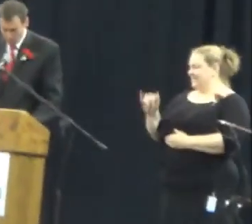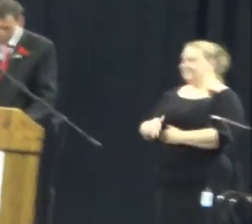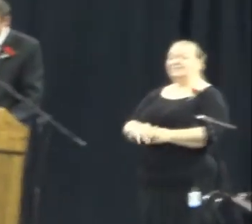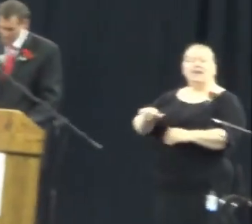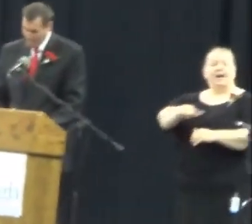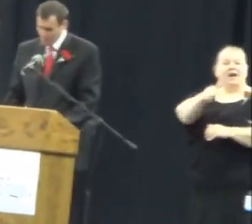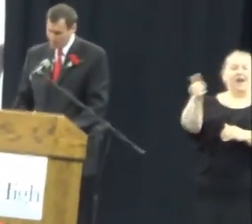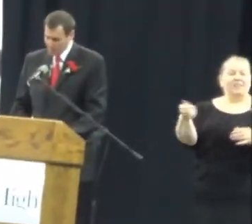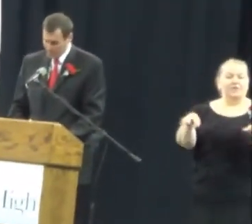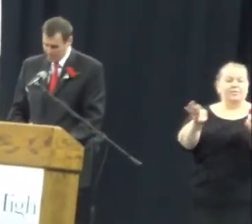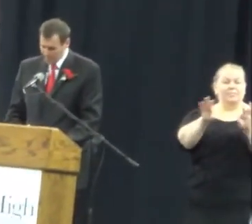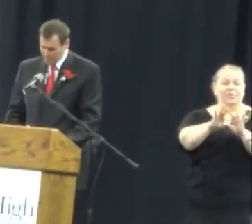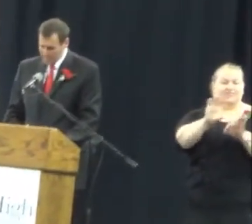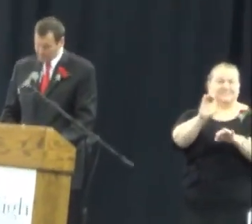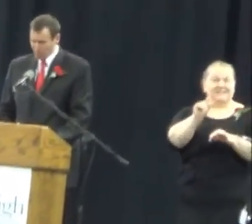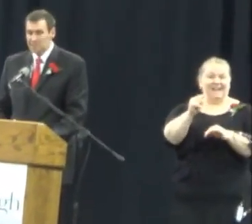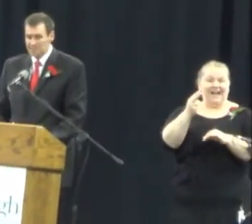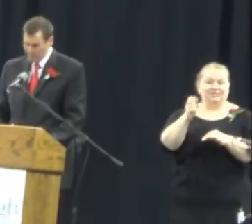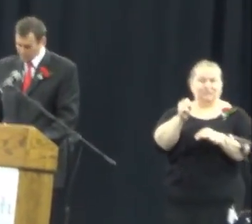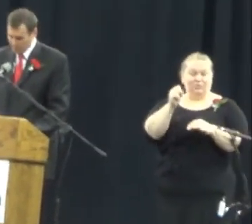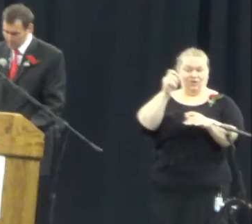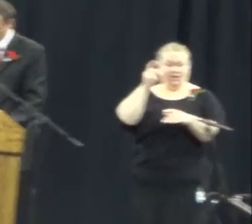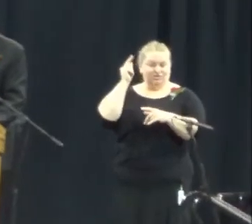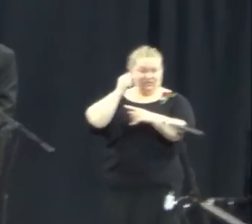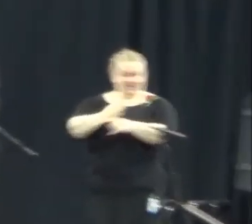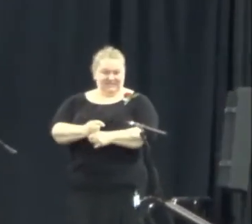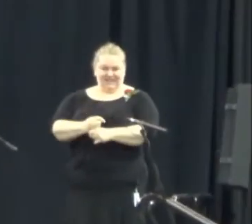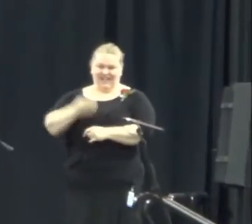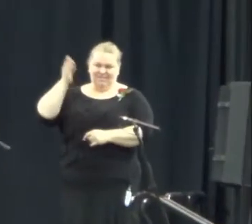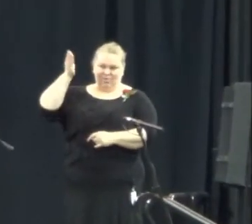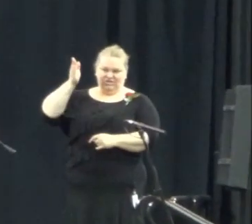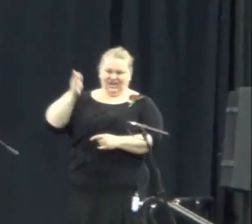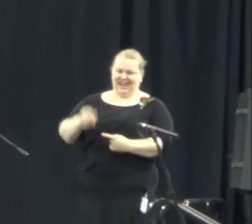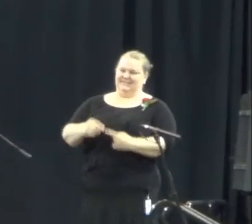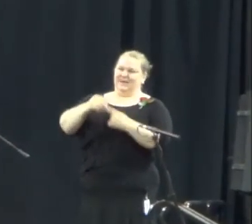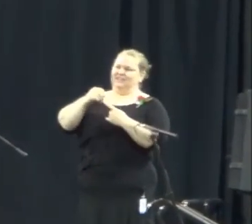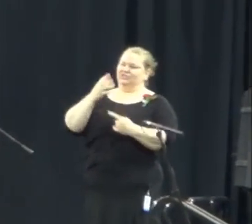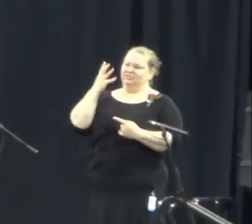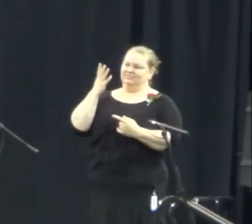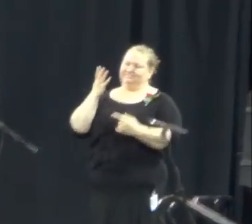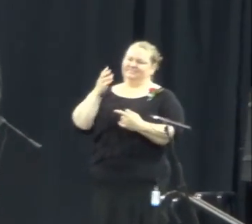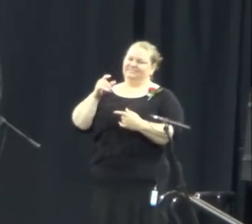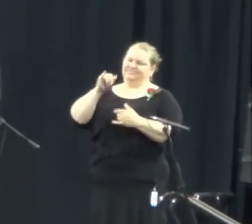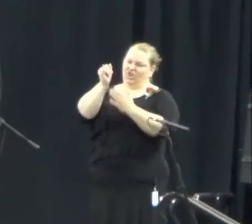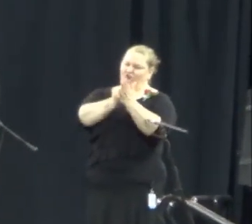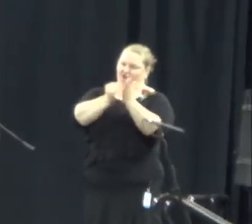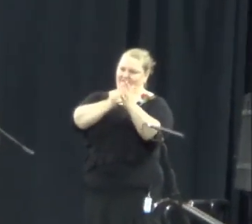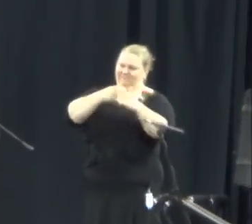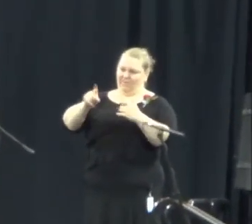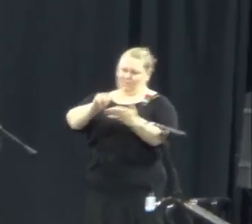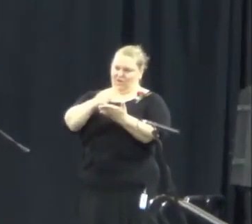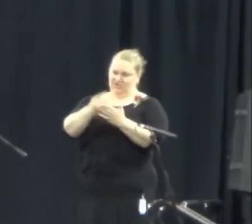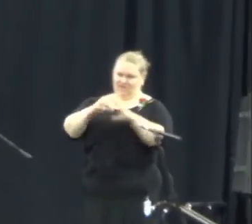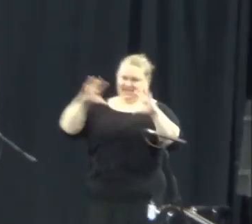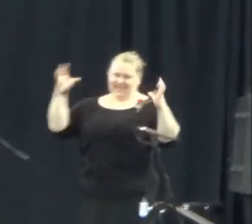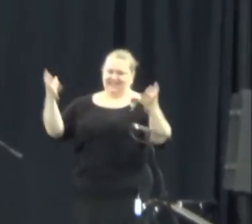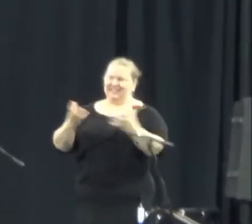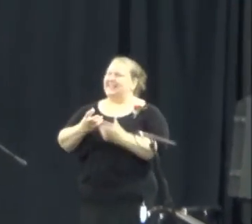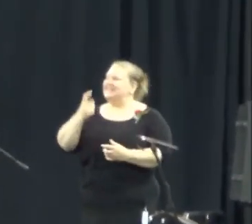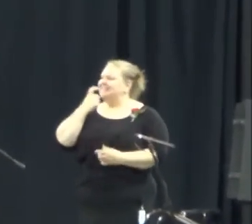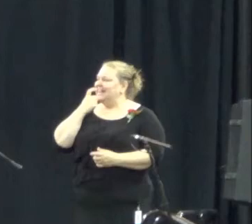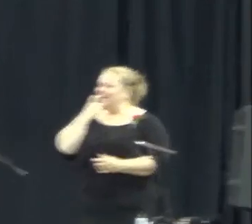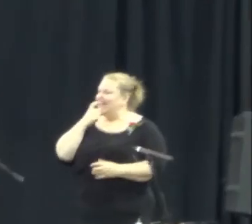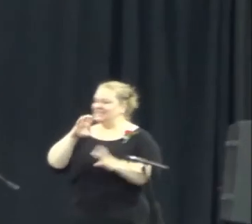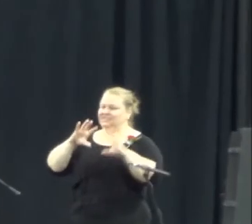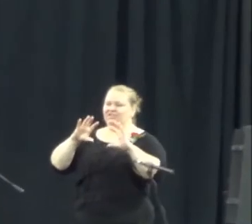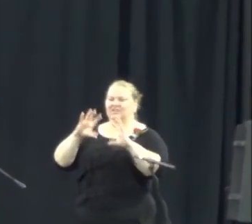Another important City High tradition is the presentation of a special piece of artwork from the graduating class. The stained glass